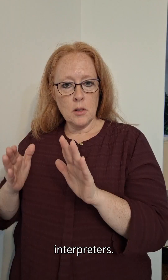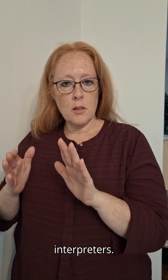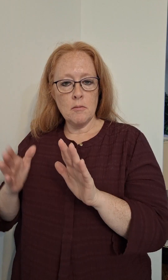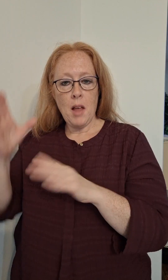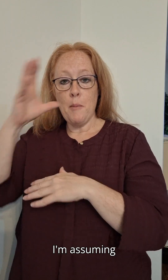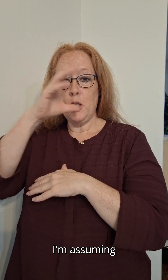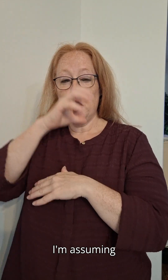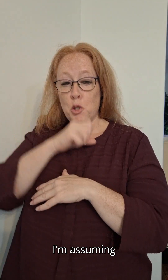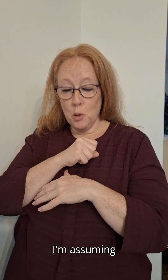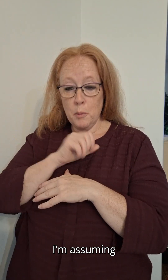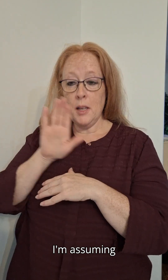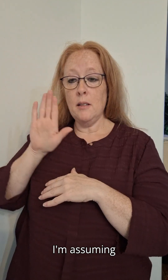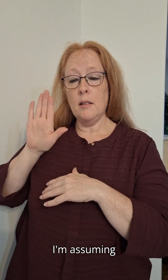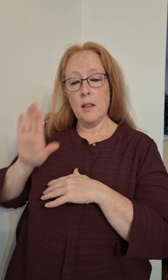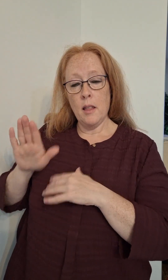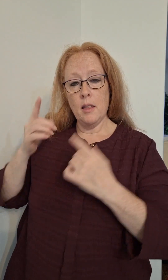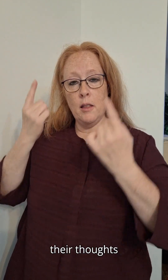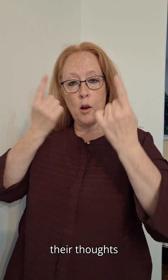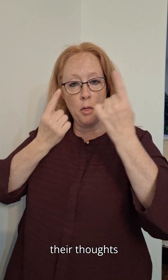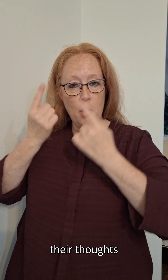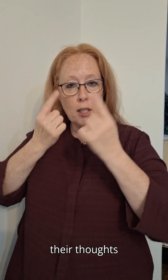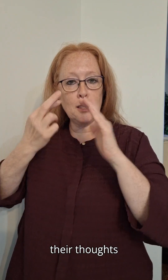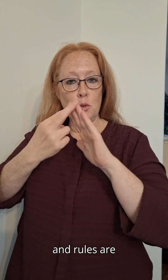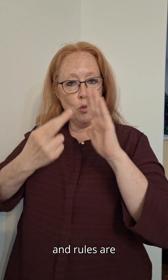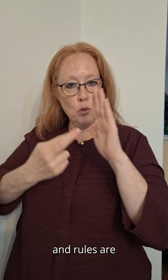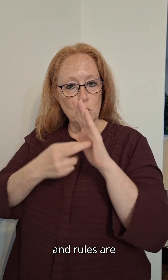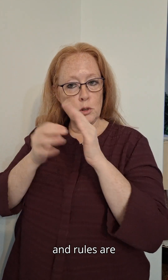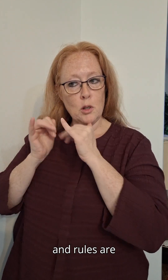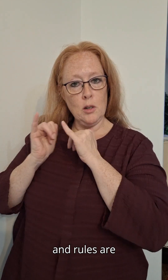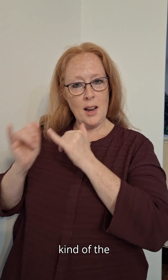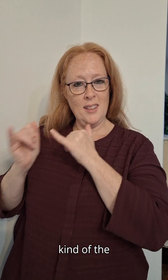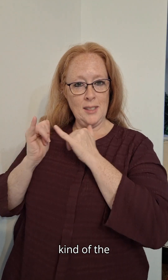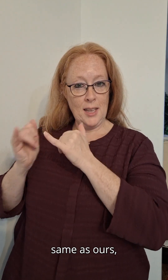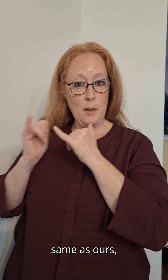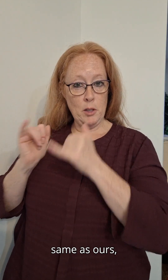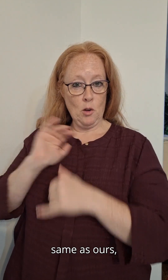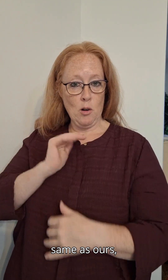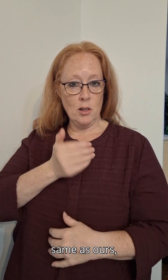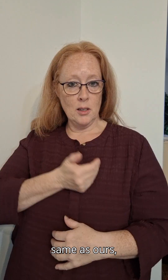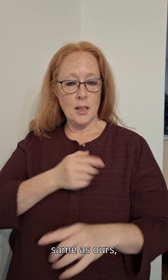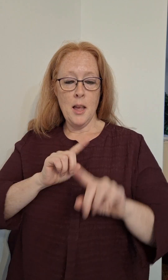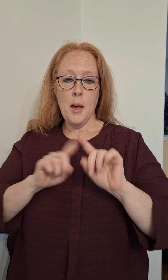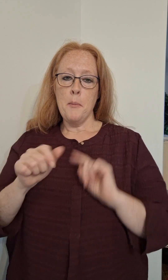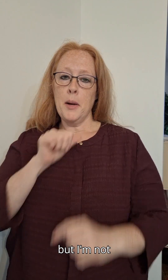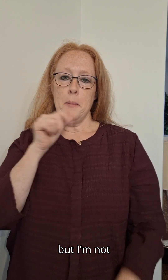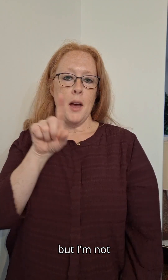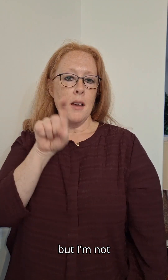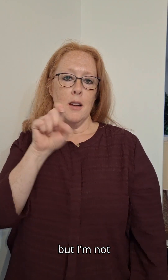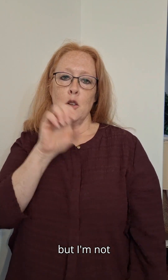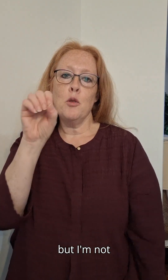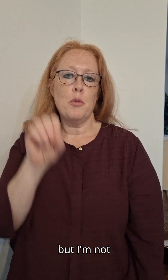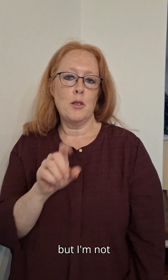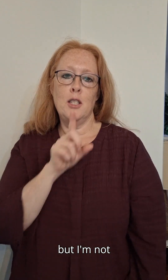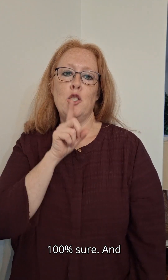interpreters. I'm assuming their thoughts and rules are kind of the same as ours, but I'm not 100%